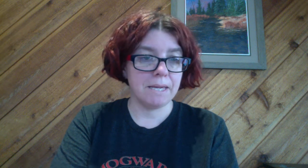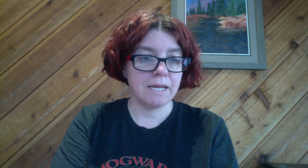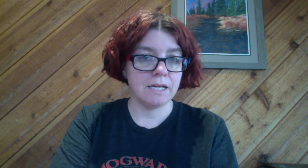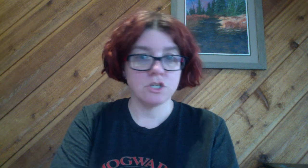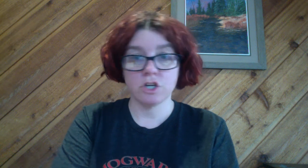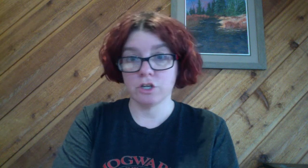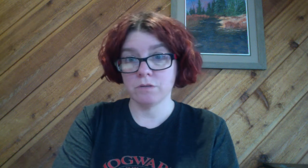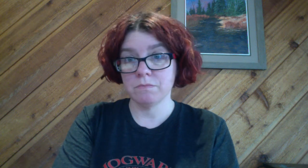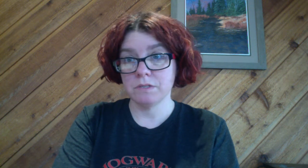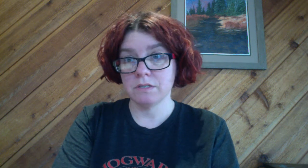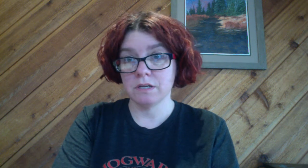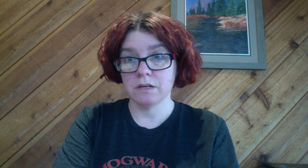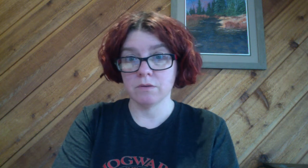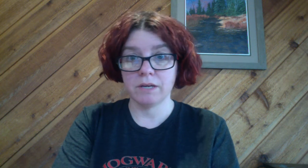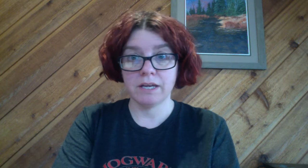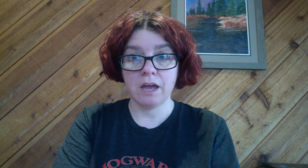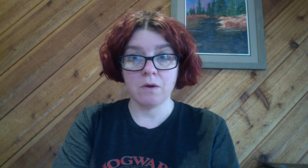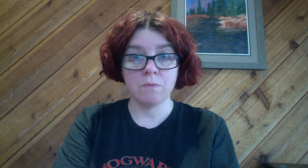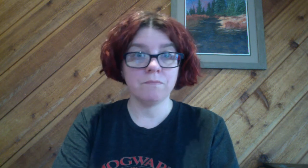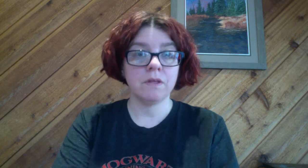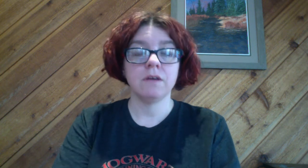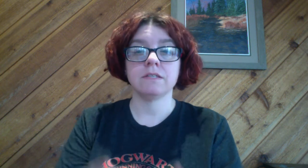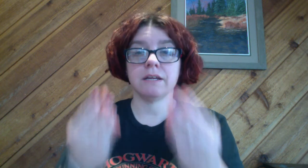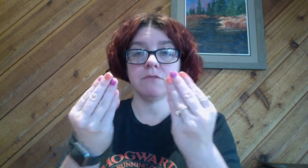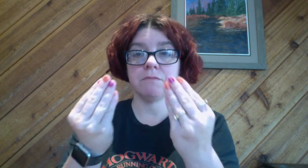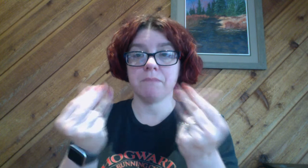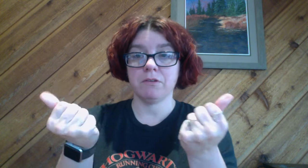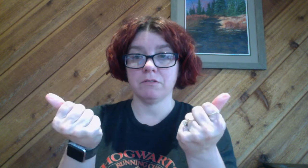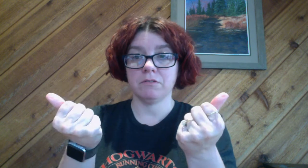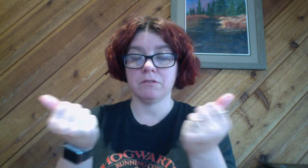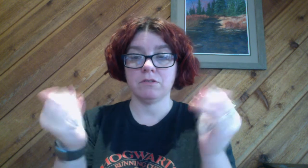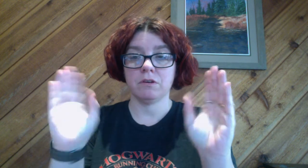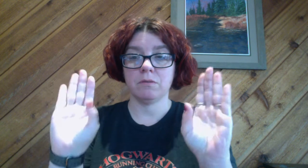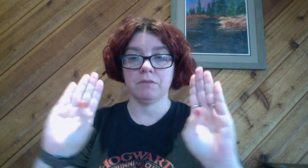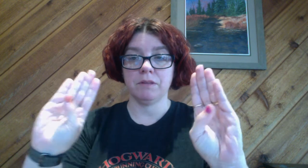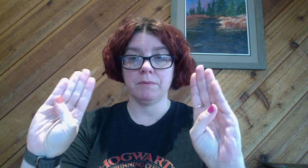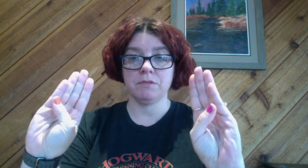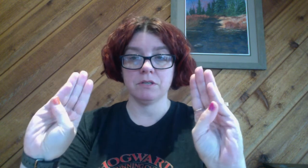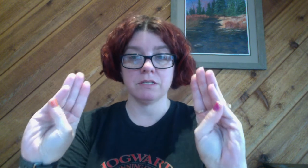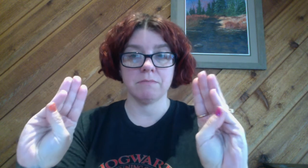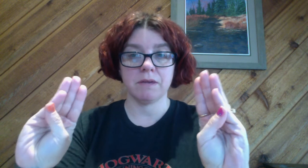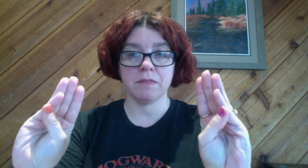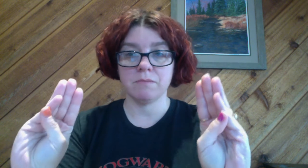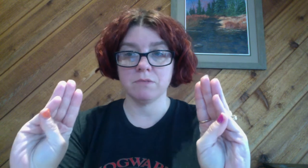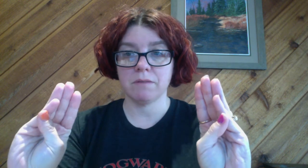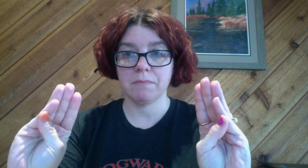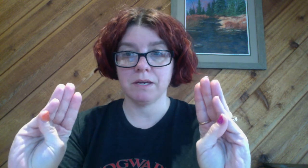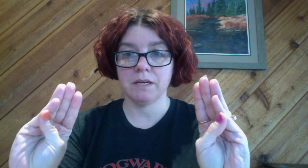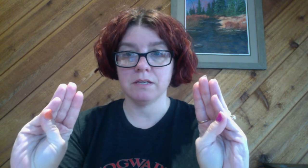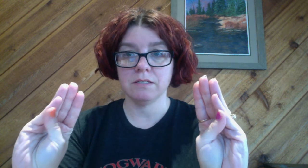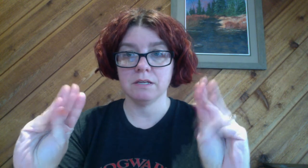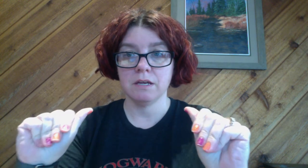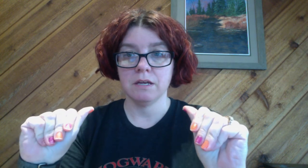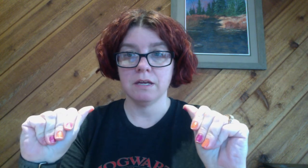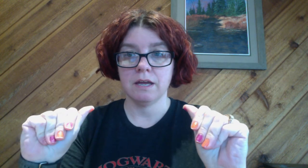Baking terms. Here we go. The sign for melt. So I'm going to flip them so you can see my thumbs are on my pinkies, and they're